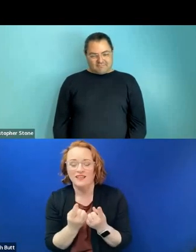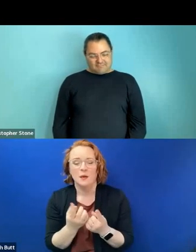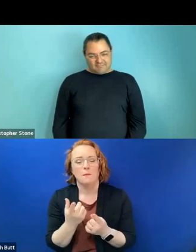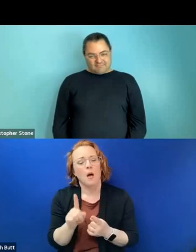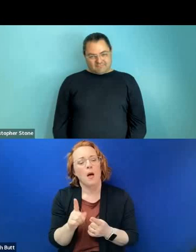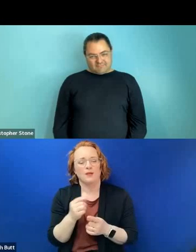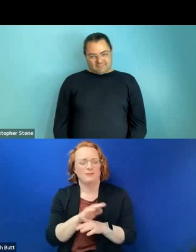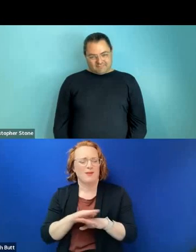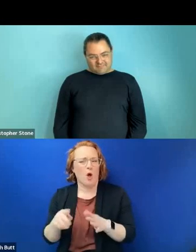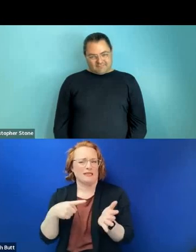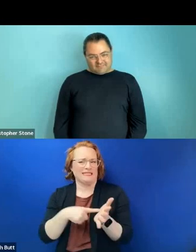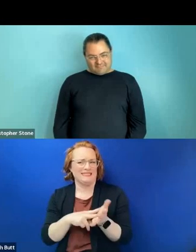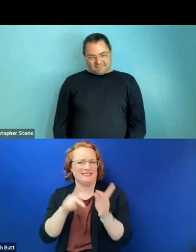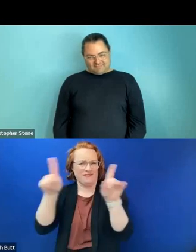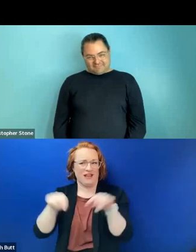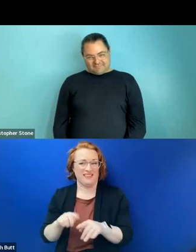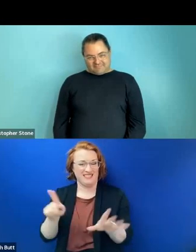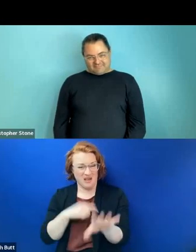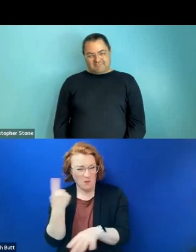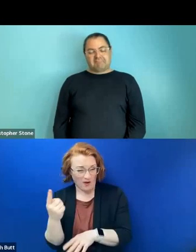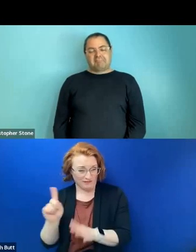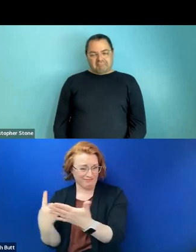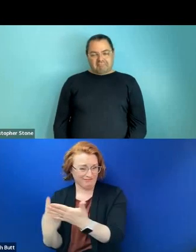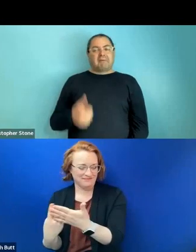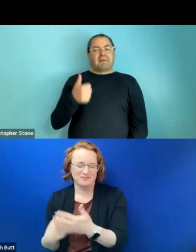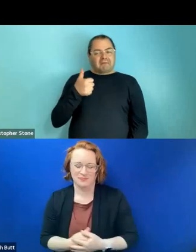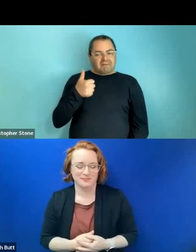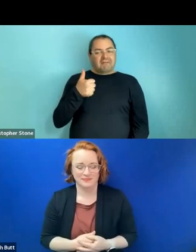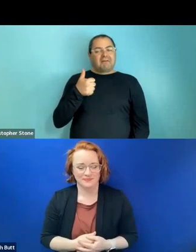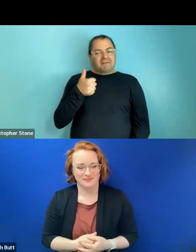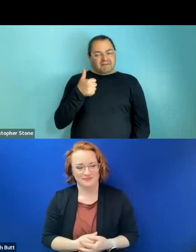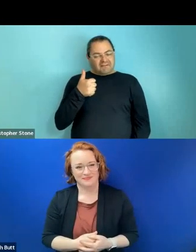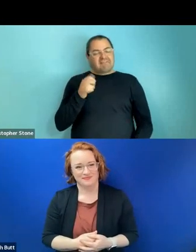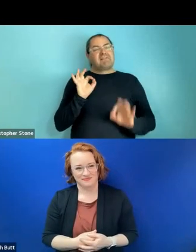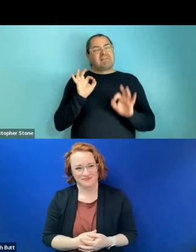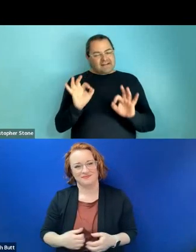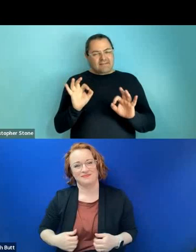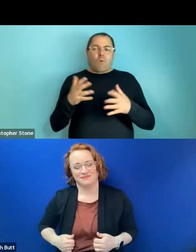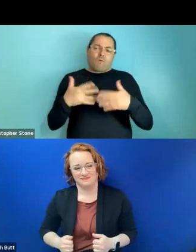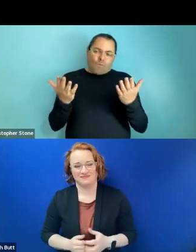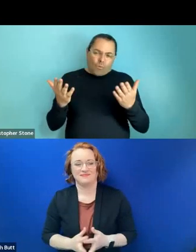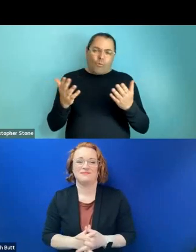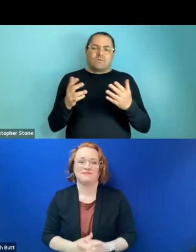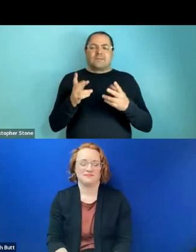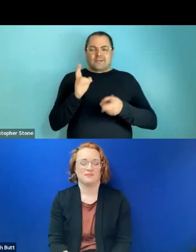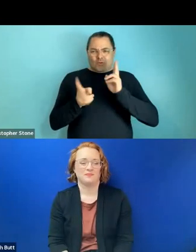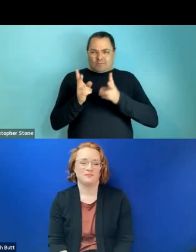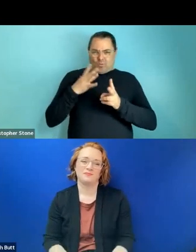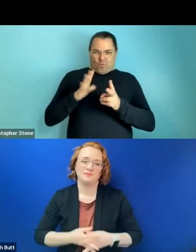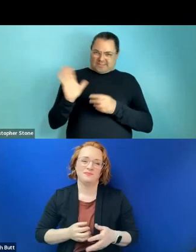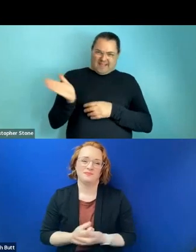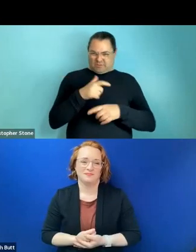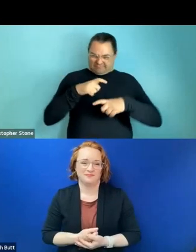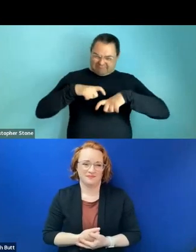on TV in your first year of interpreting. Yeah. Okay. Now, of course, the industry wants to keep hold of all of its talent, but